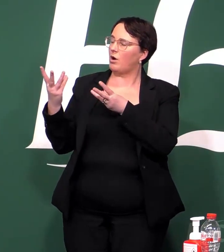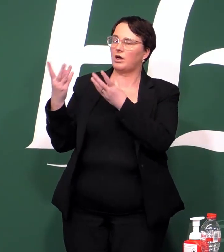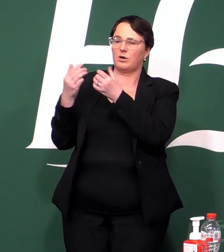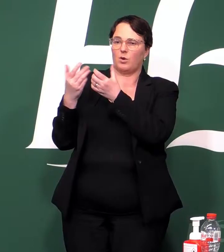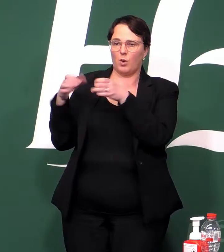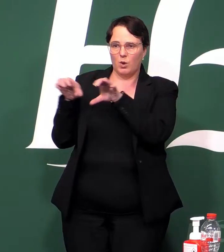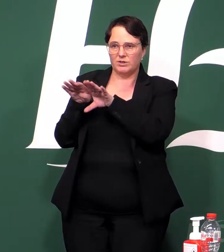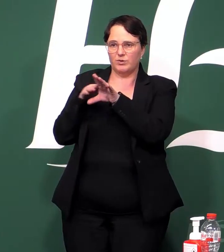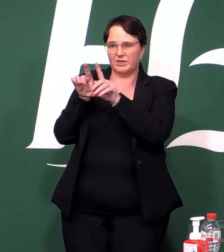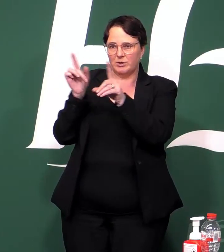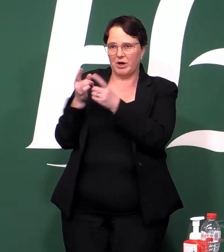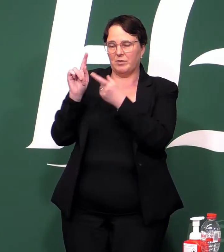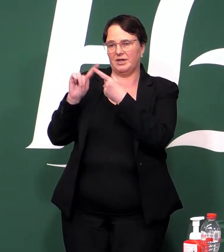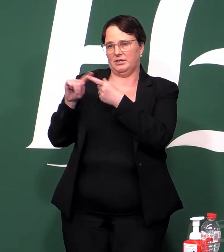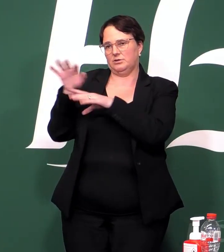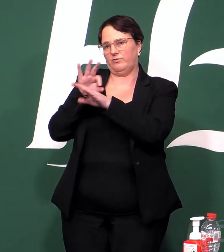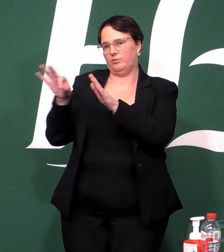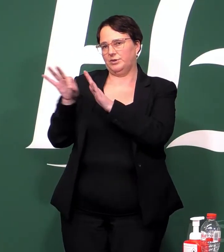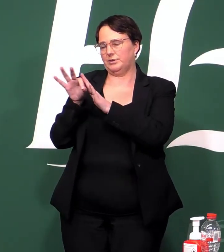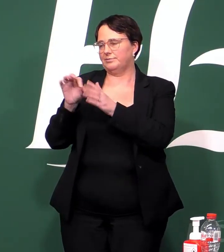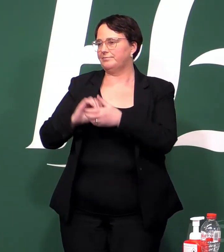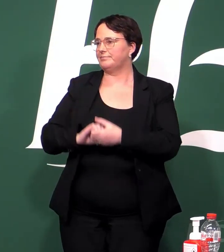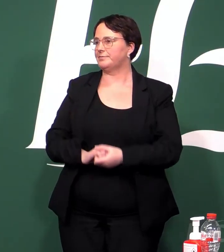department on that.